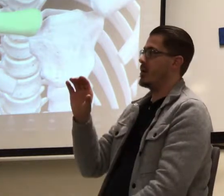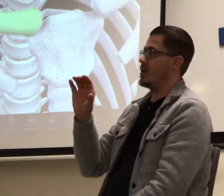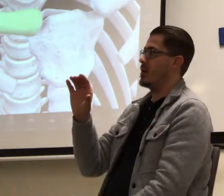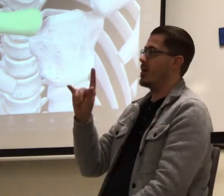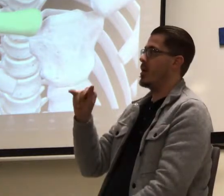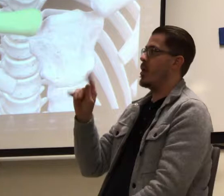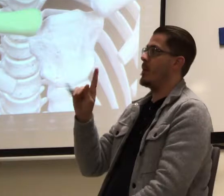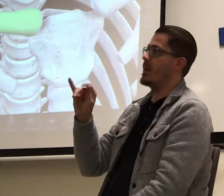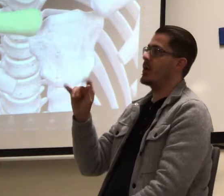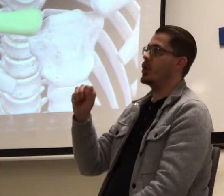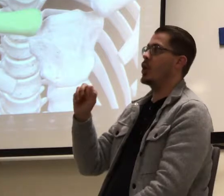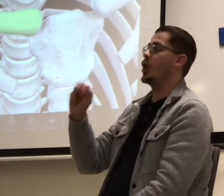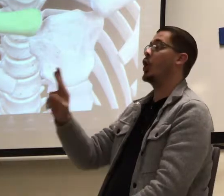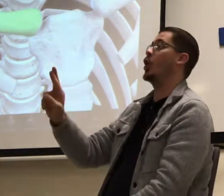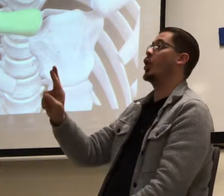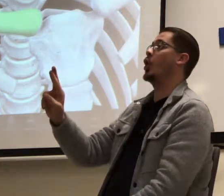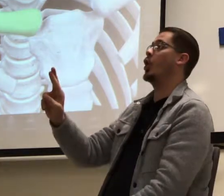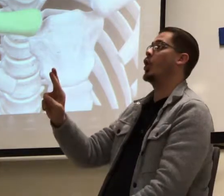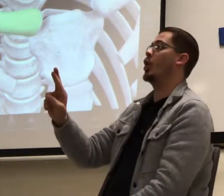sternoclavicular